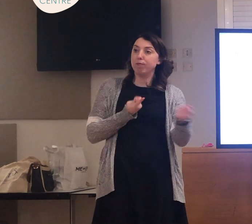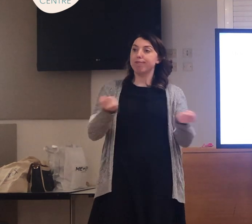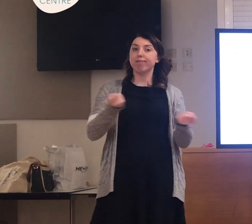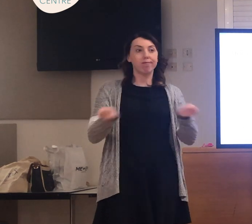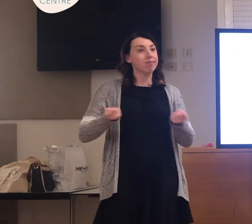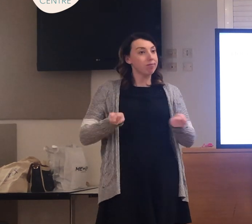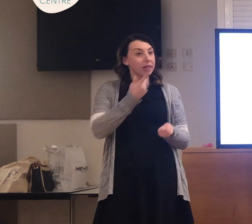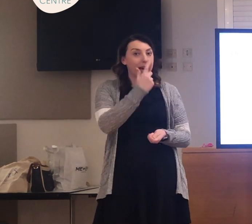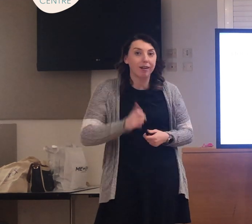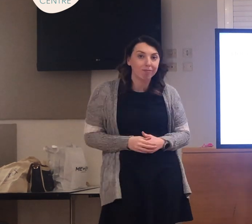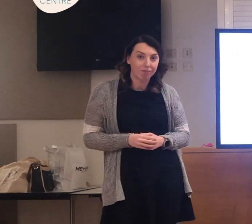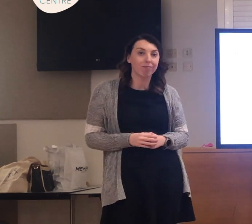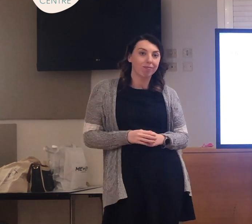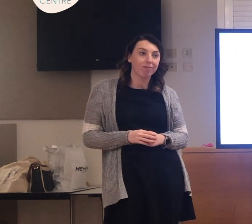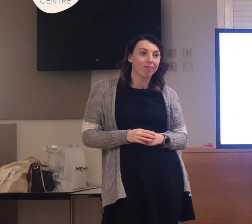it.